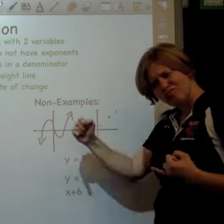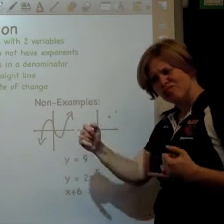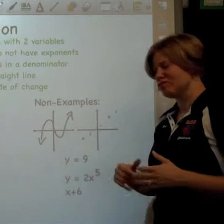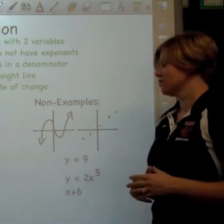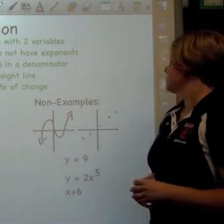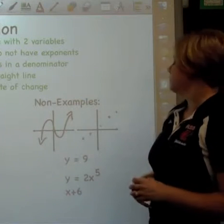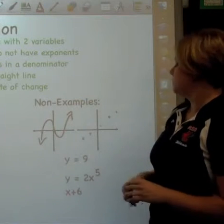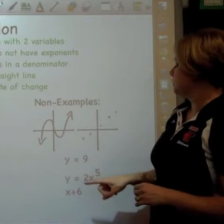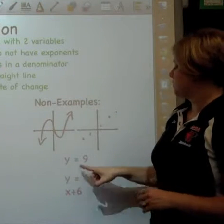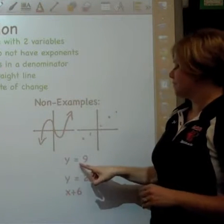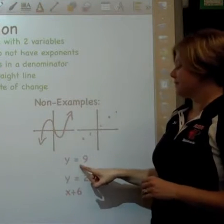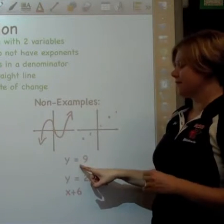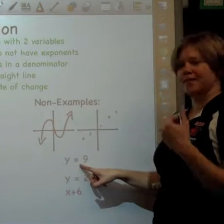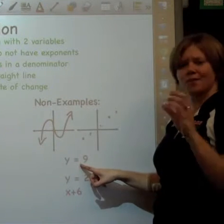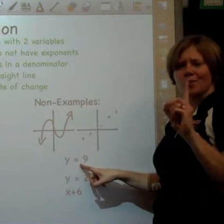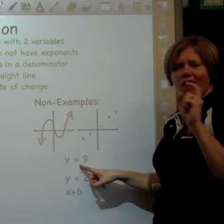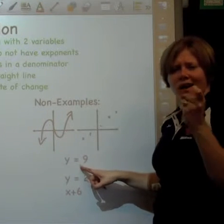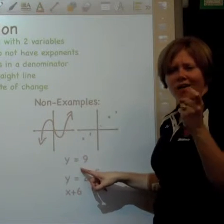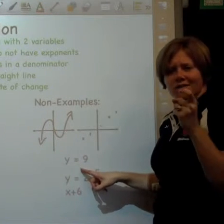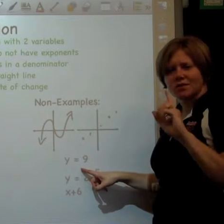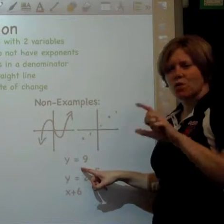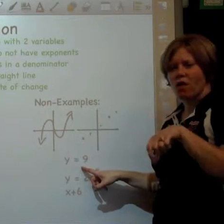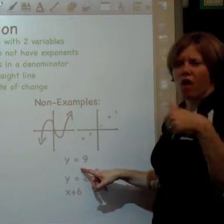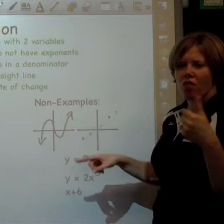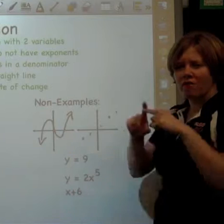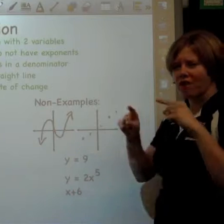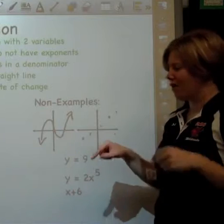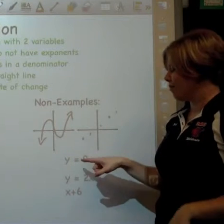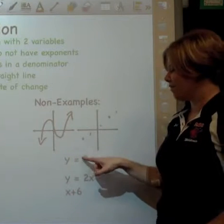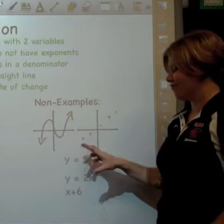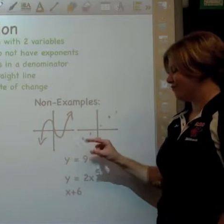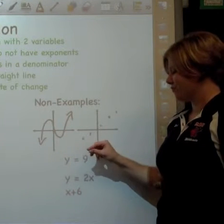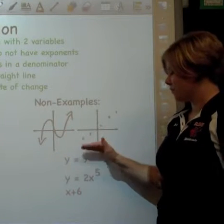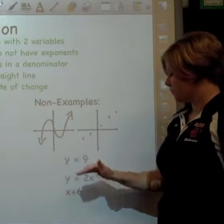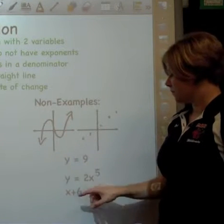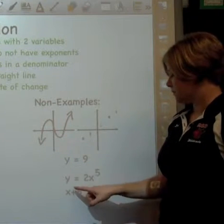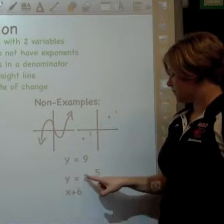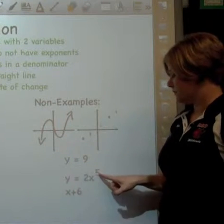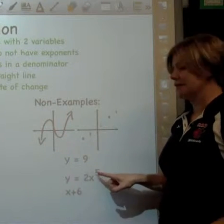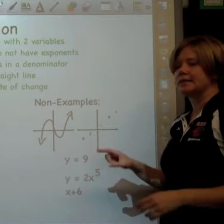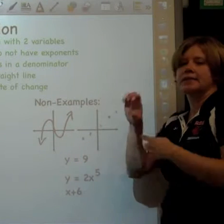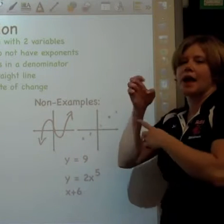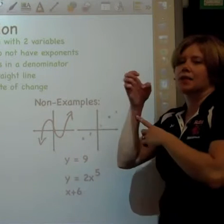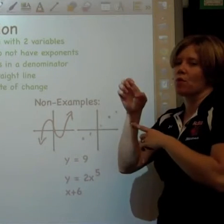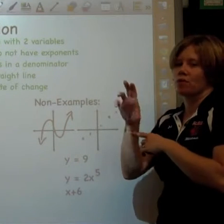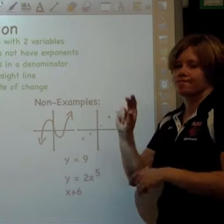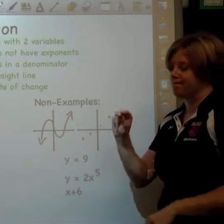equations. This one right here doesn't have an x. So there's only one variable. It's not a linear equation. This one has an exponent